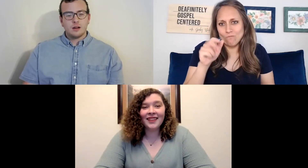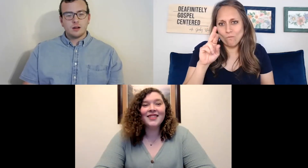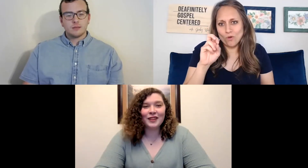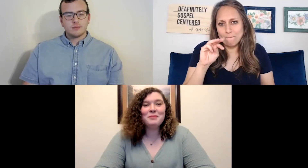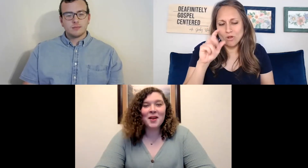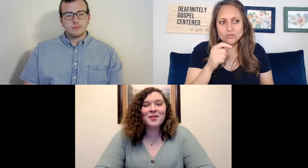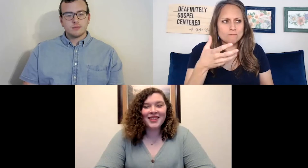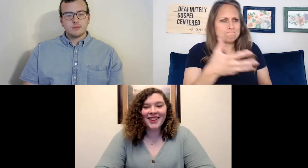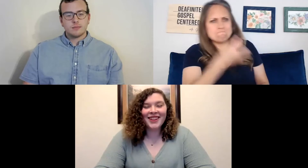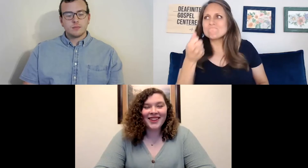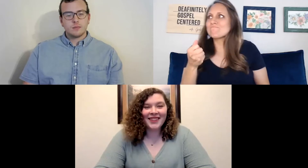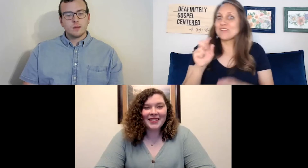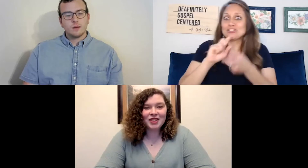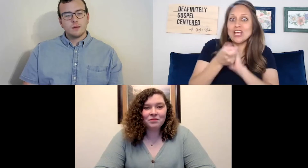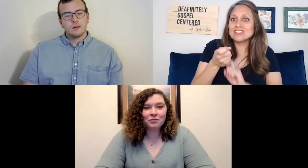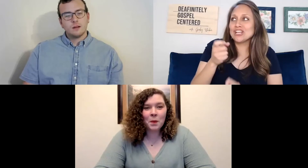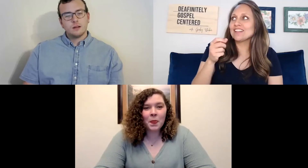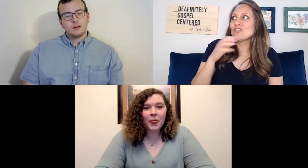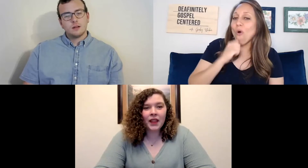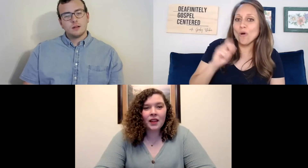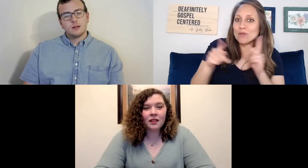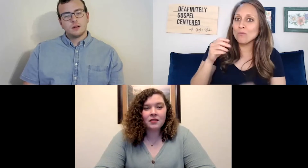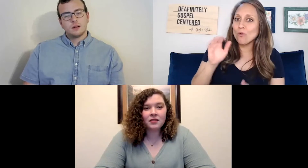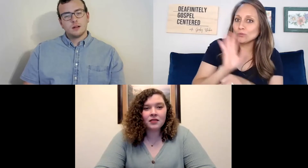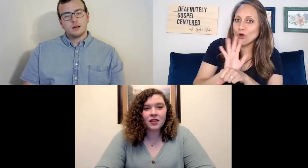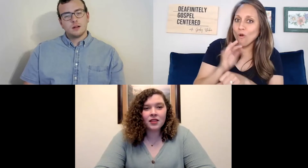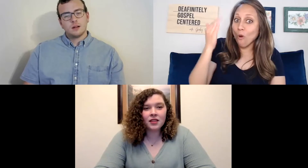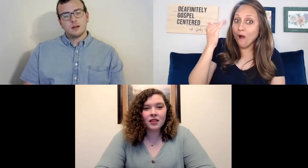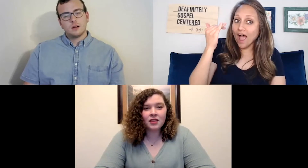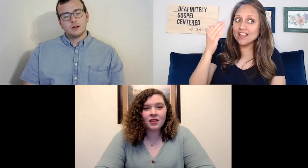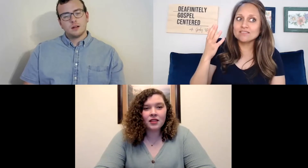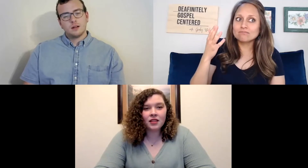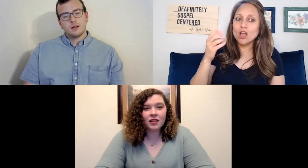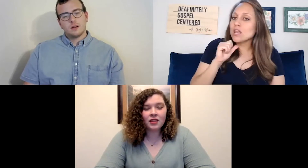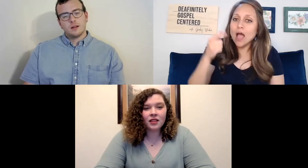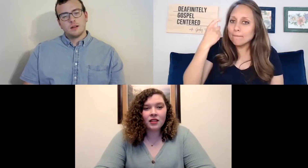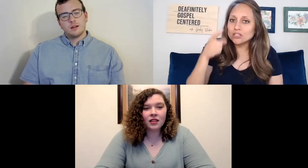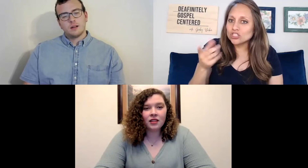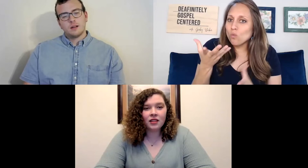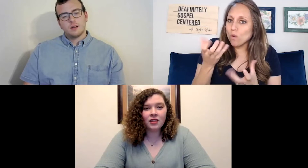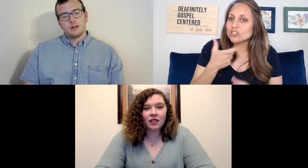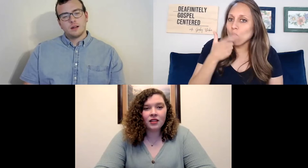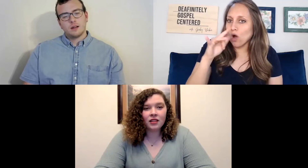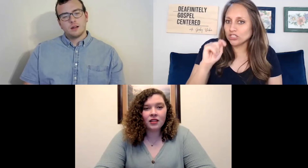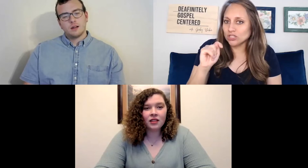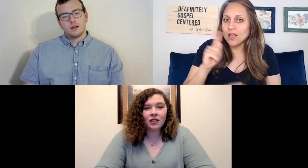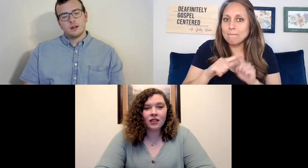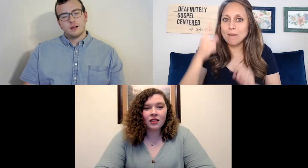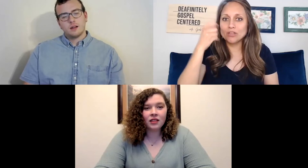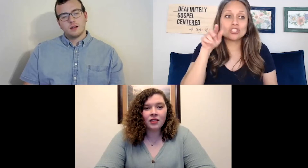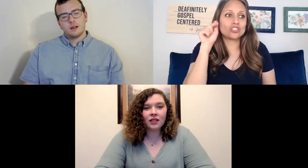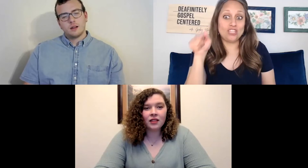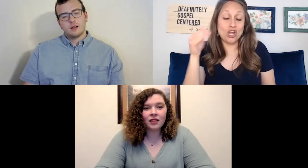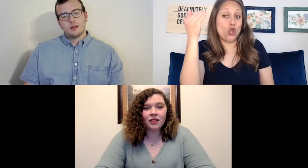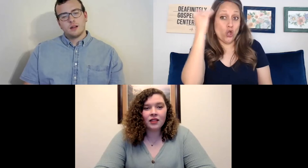TV remote like out of my hands and change it immediately to that channel. Not because she wanted to watch it, but